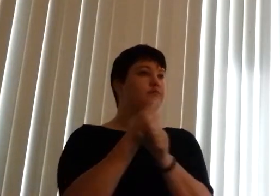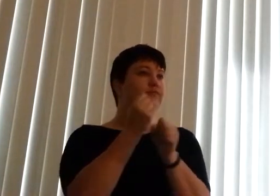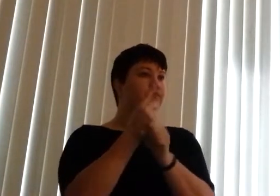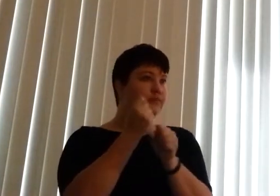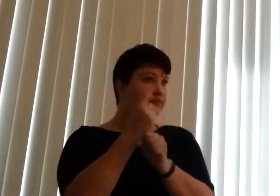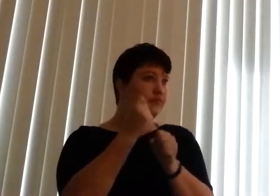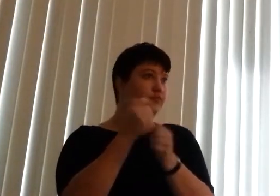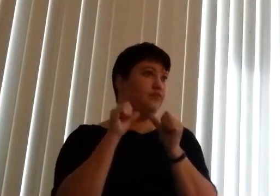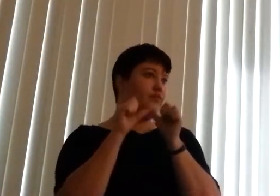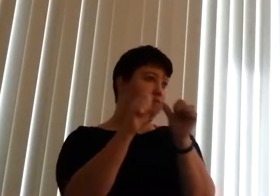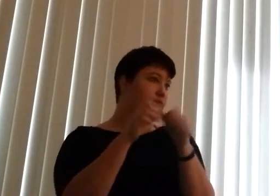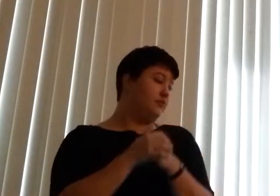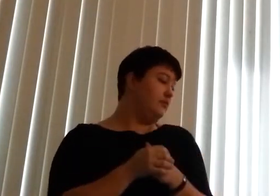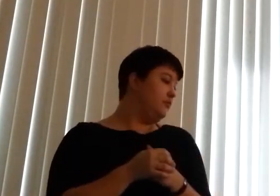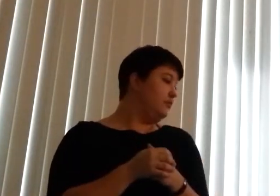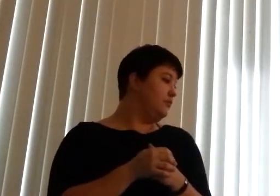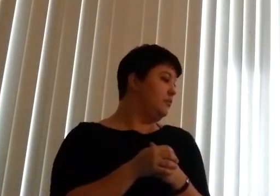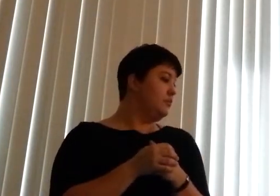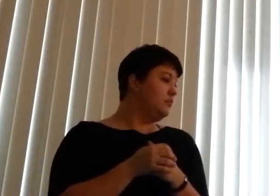And she says